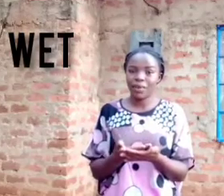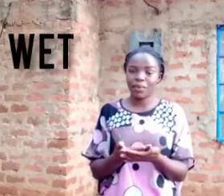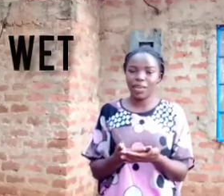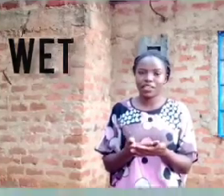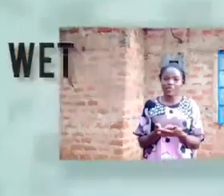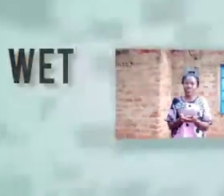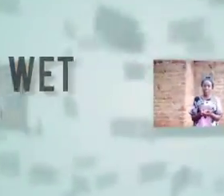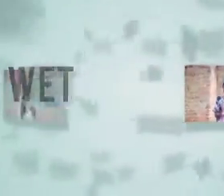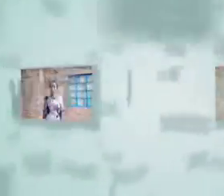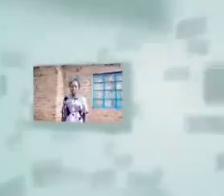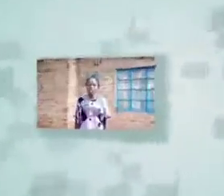Wet. Ocean.